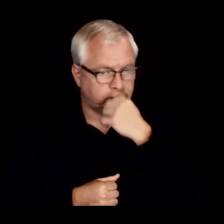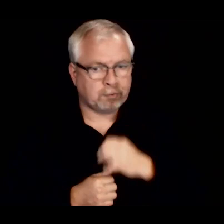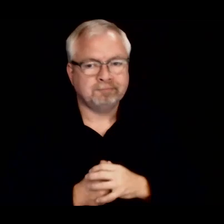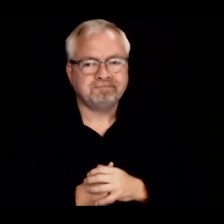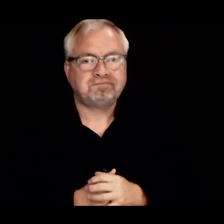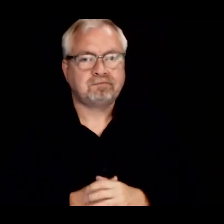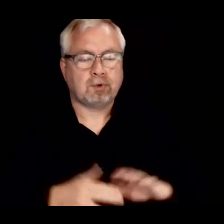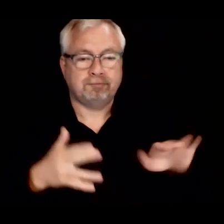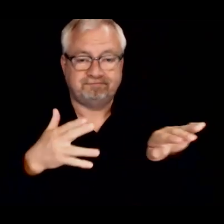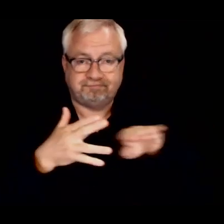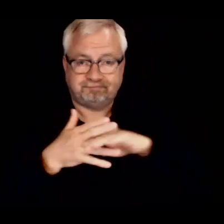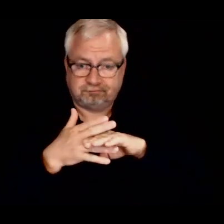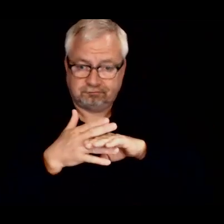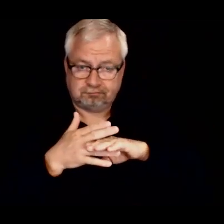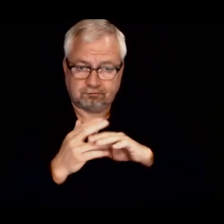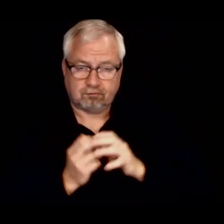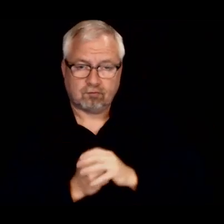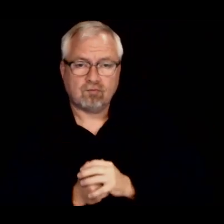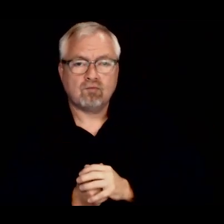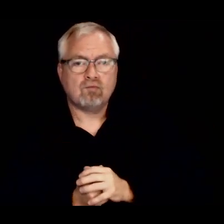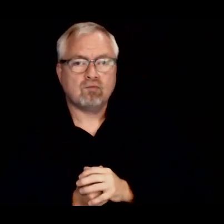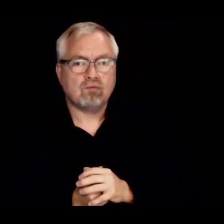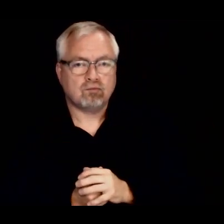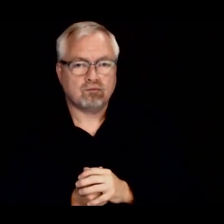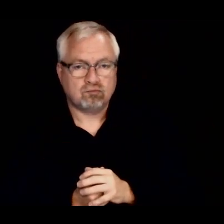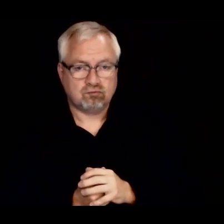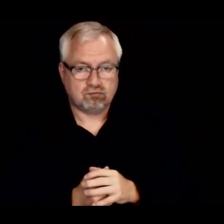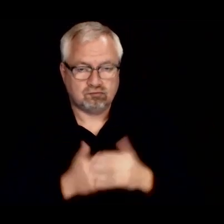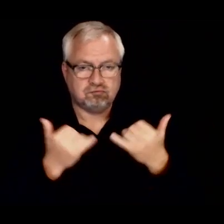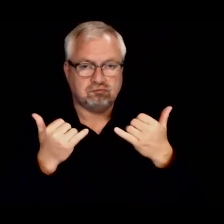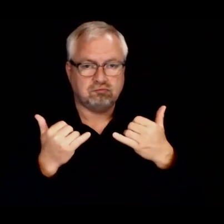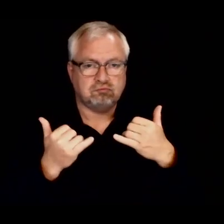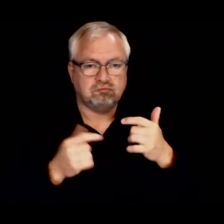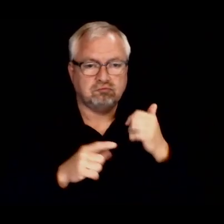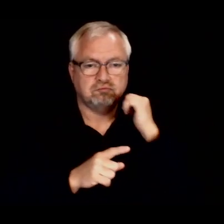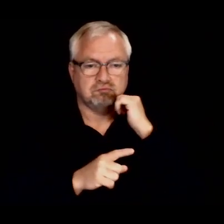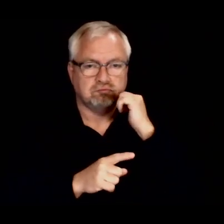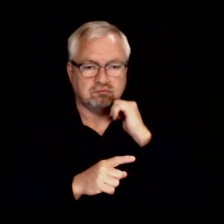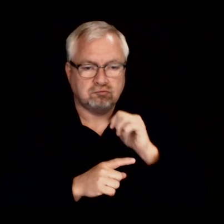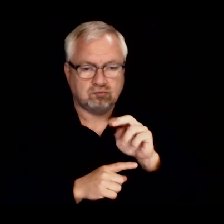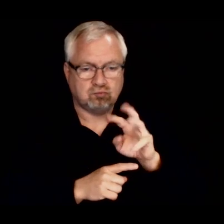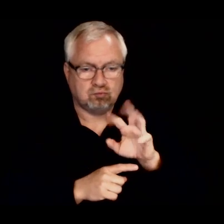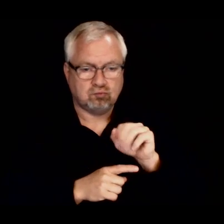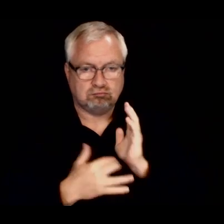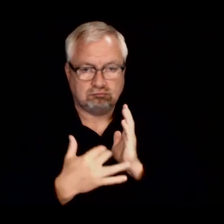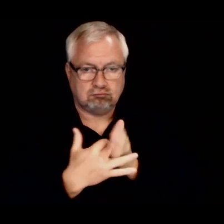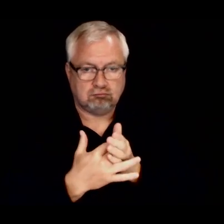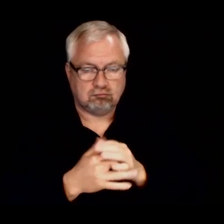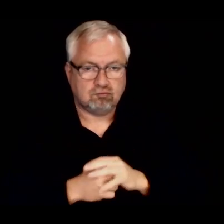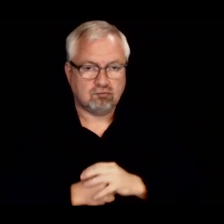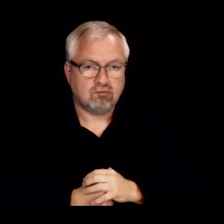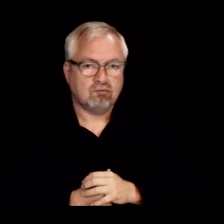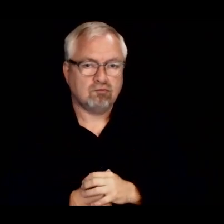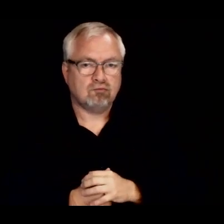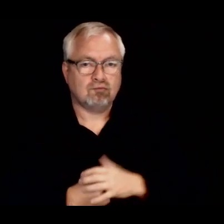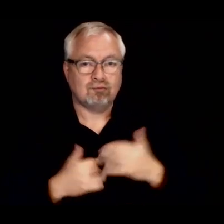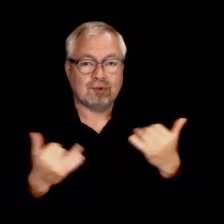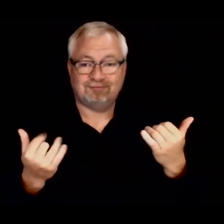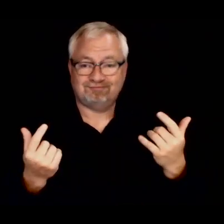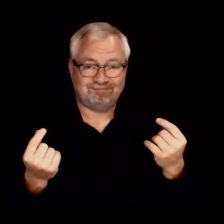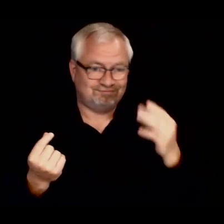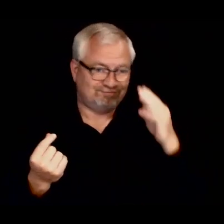Now, this is breaking news from WCCO. Hello, we're breaking into programming for the Department of Health